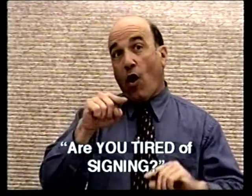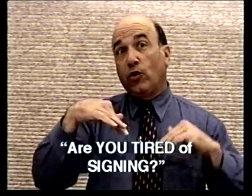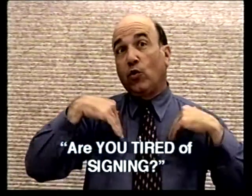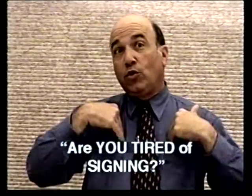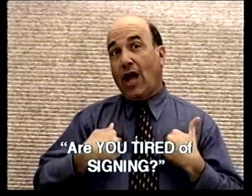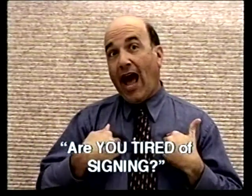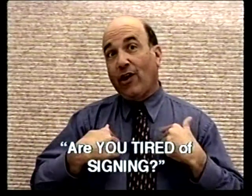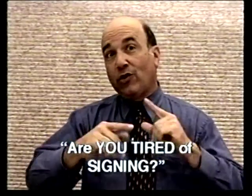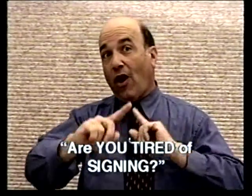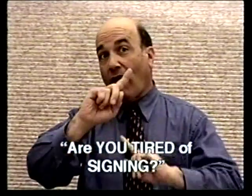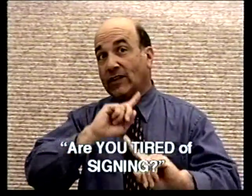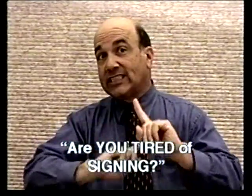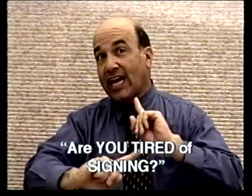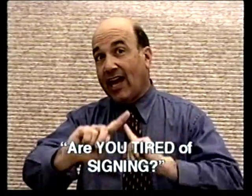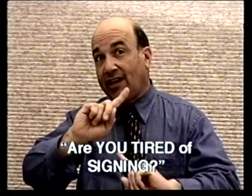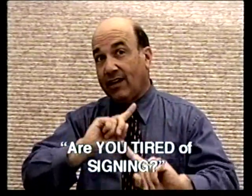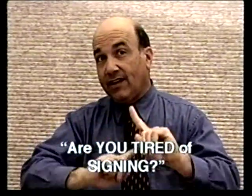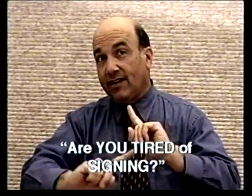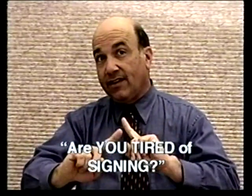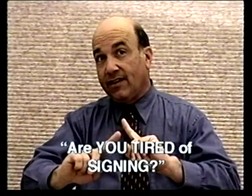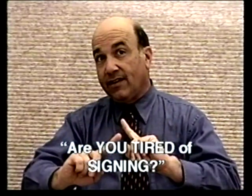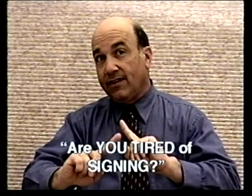Are you tired of signing?